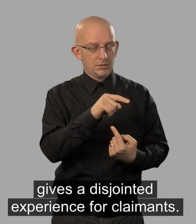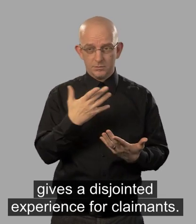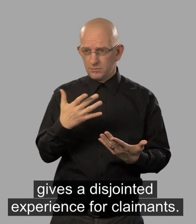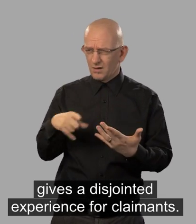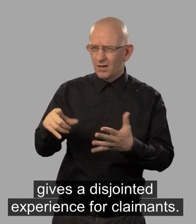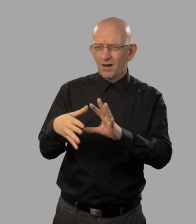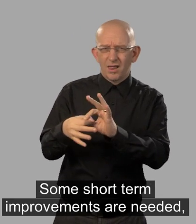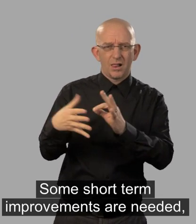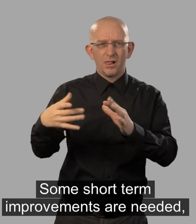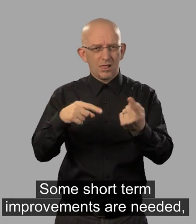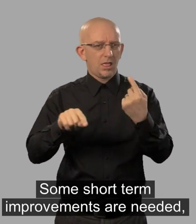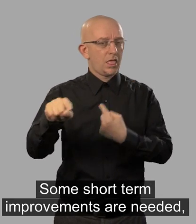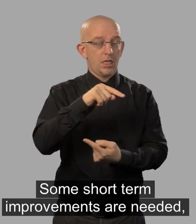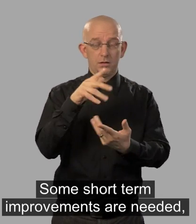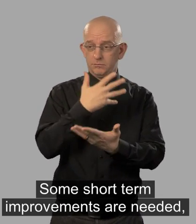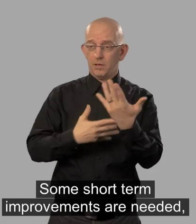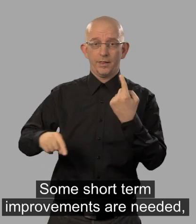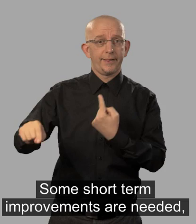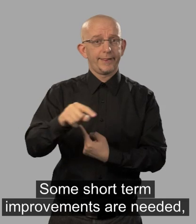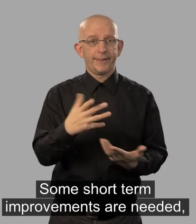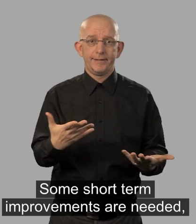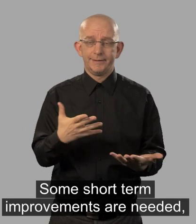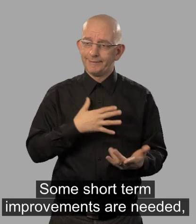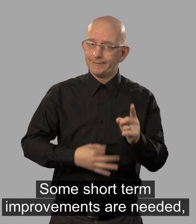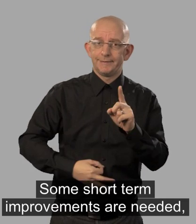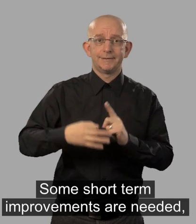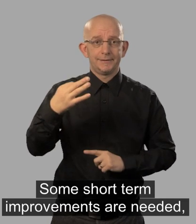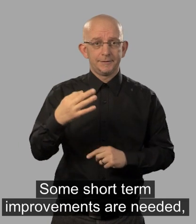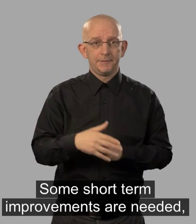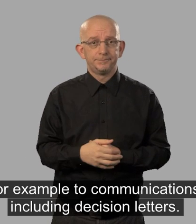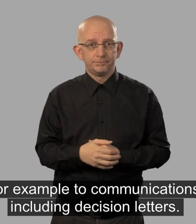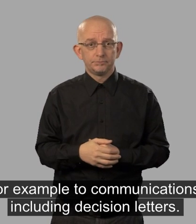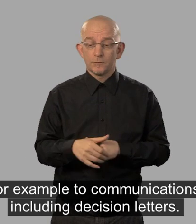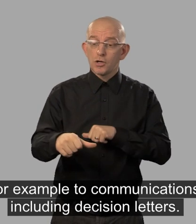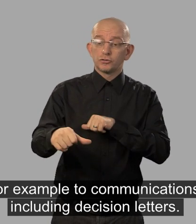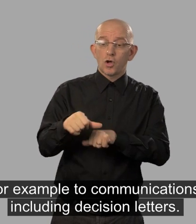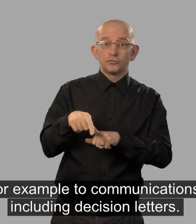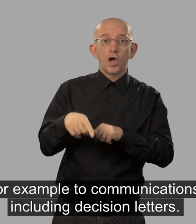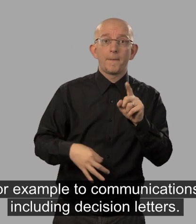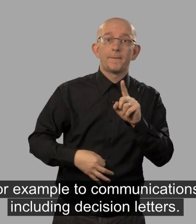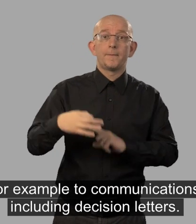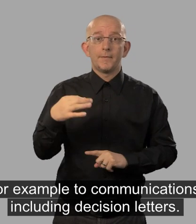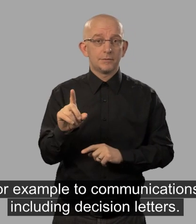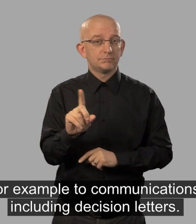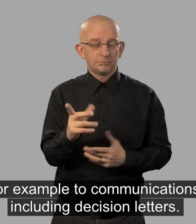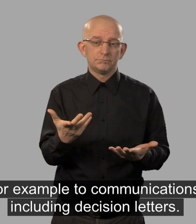for claimants. Some short-term improvements are needed, for example, to